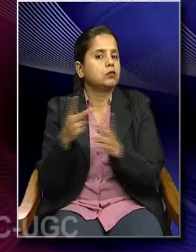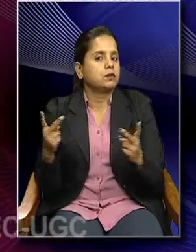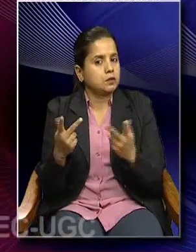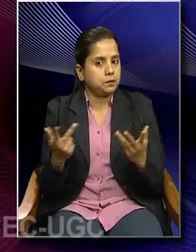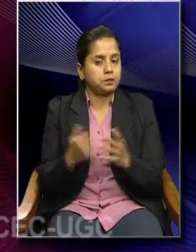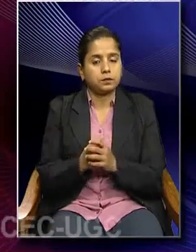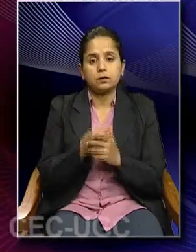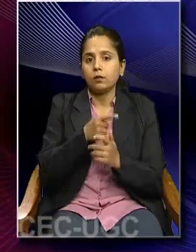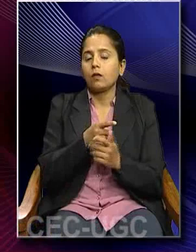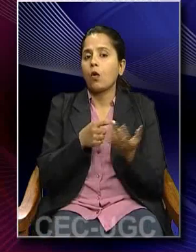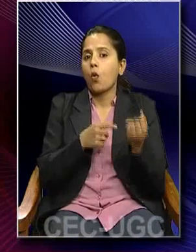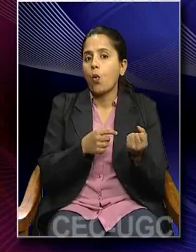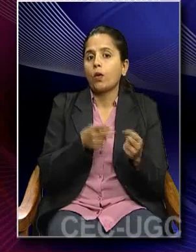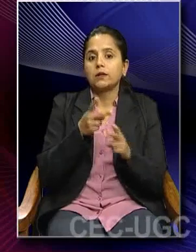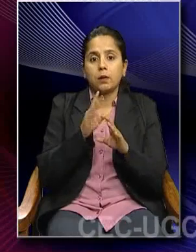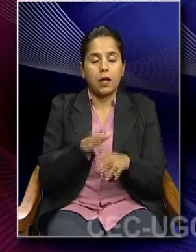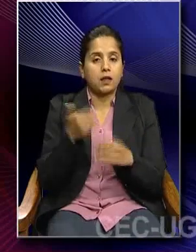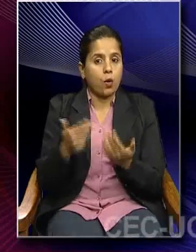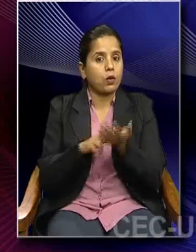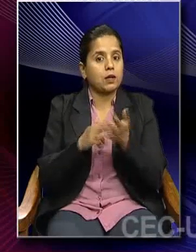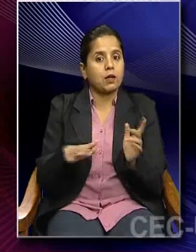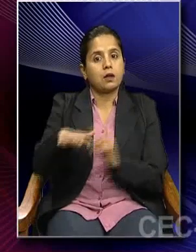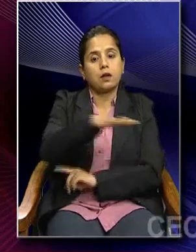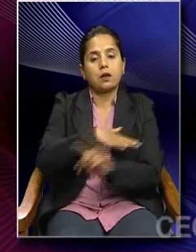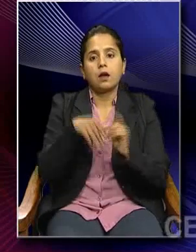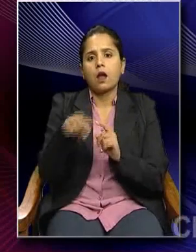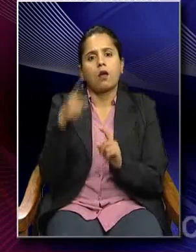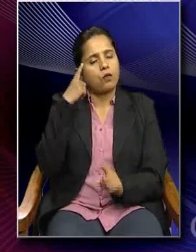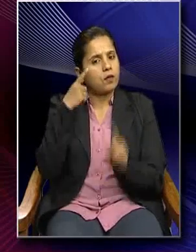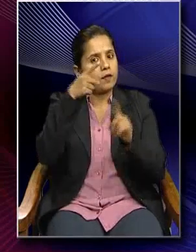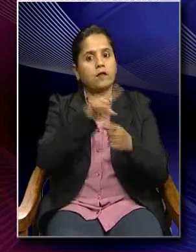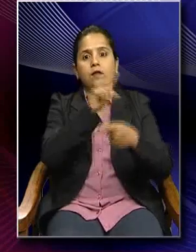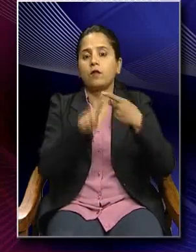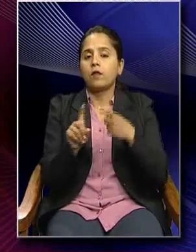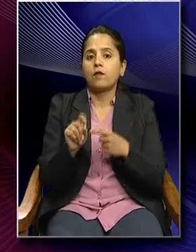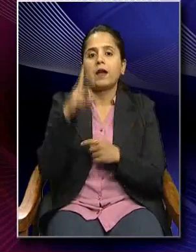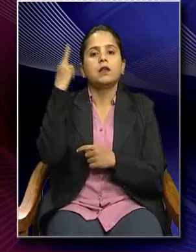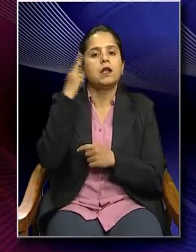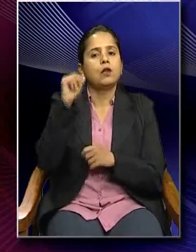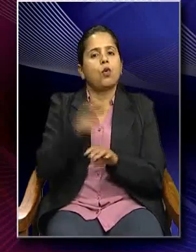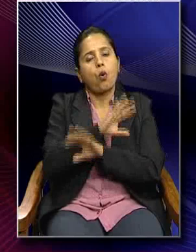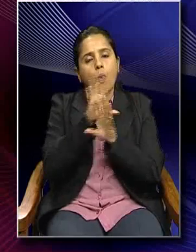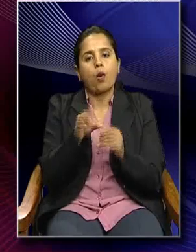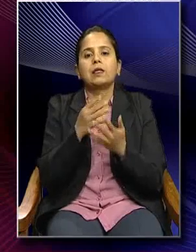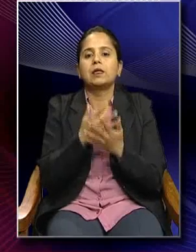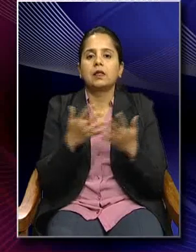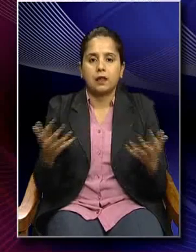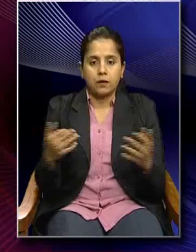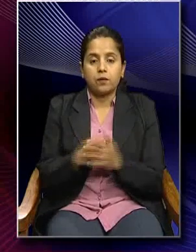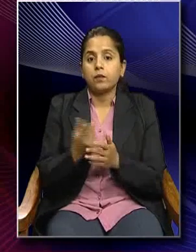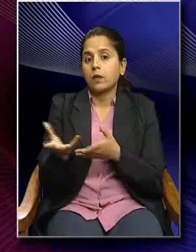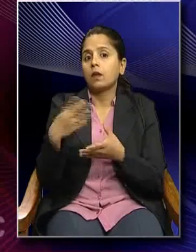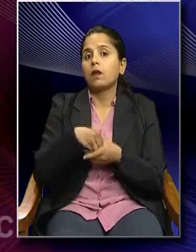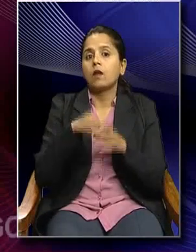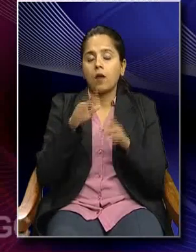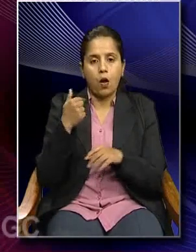So it holds that Prakriti is the ultimate or the first cause of all objects, including